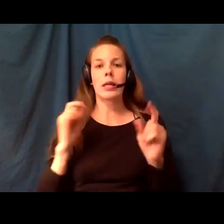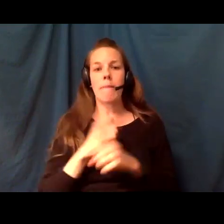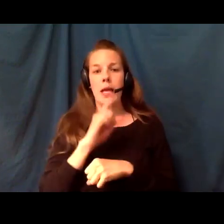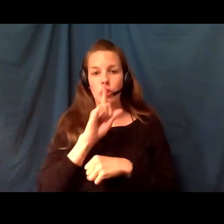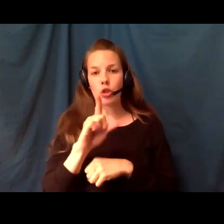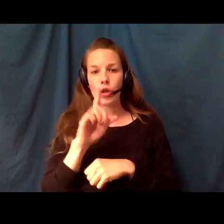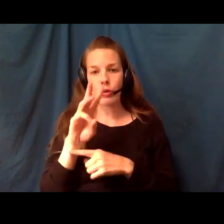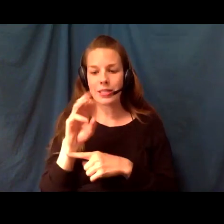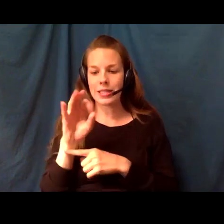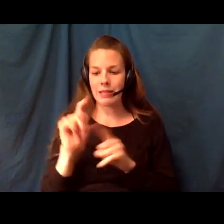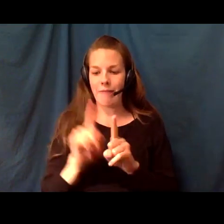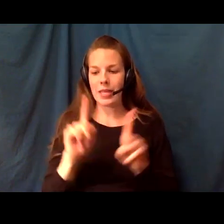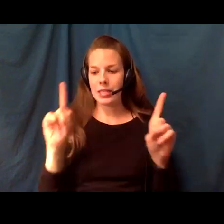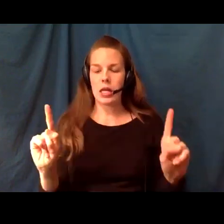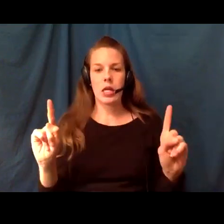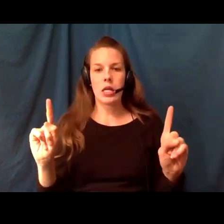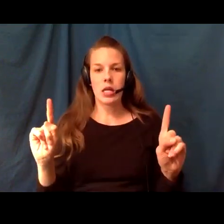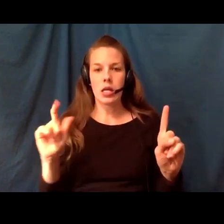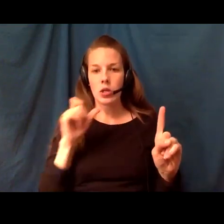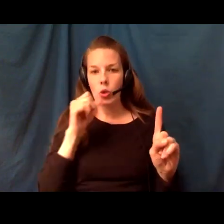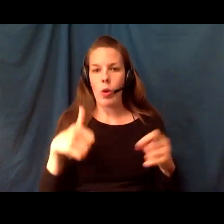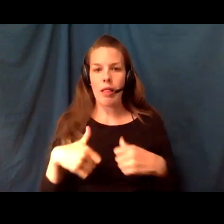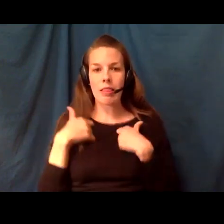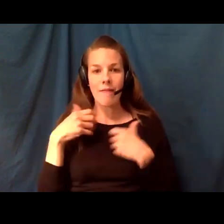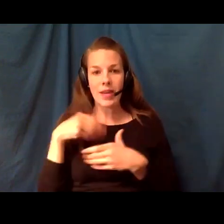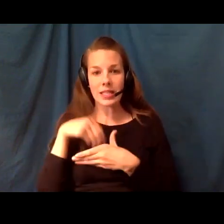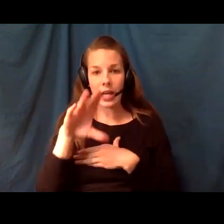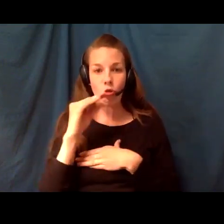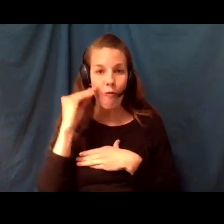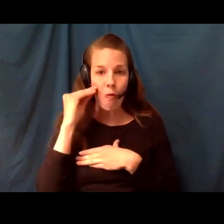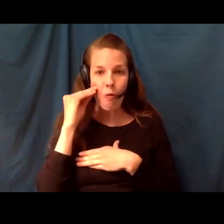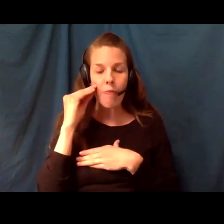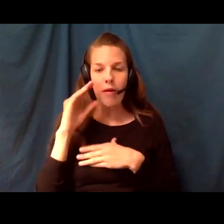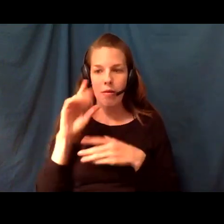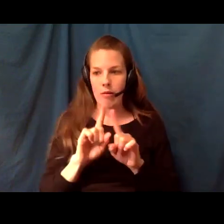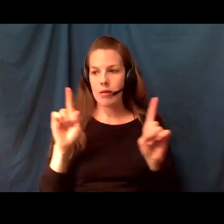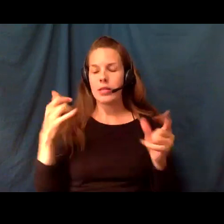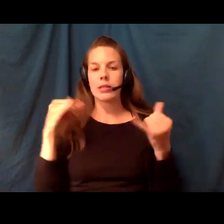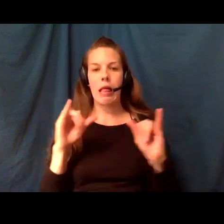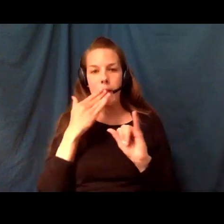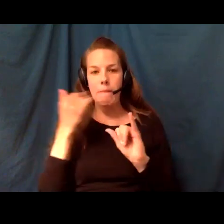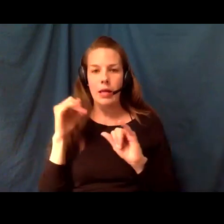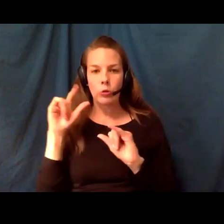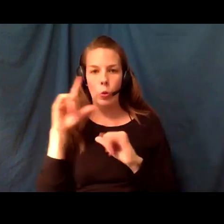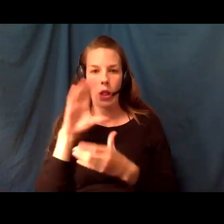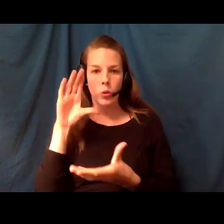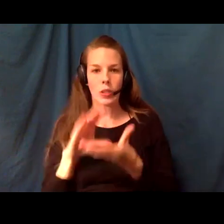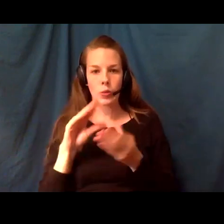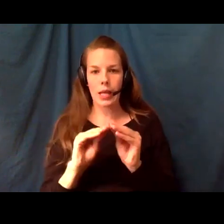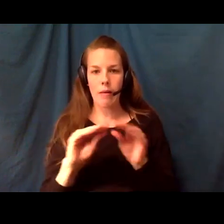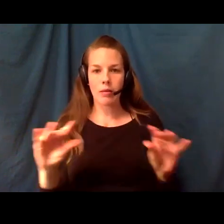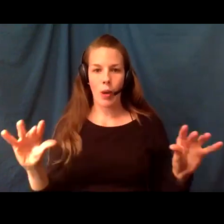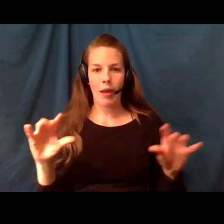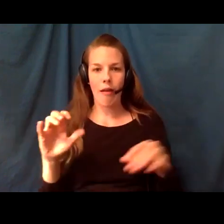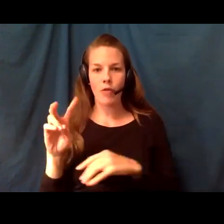6 feet away from others who do not live inside your home, is still our best tool for reducing the spread of